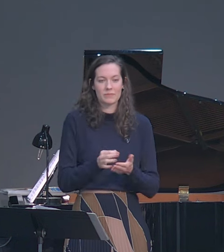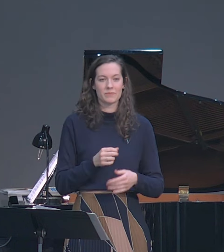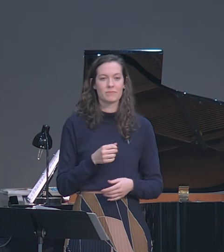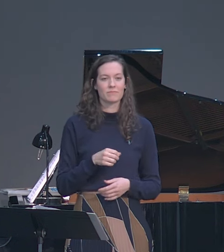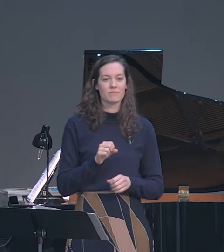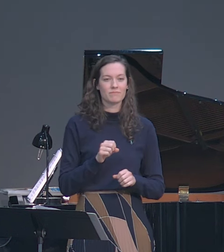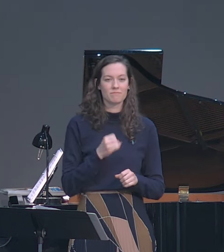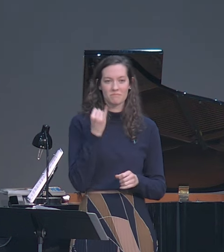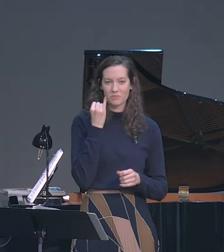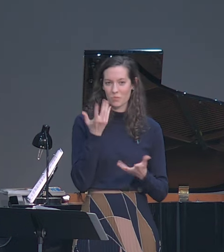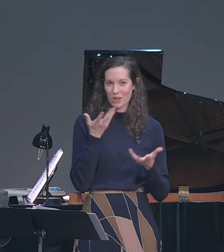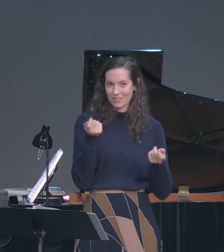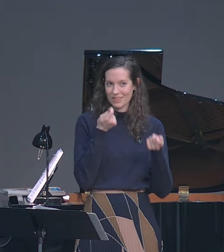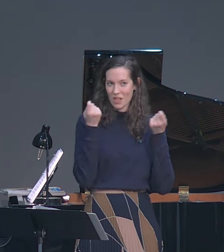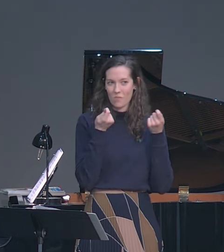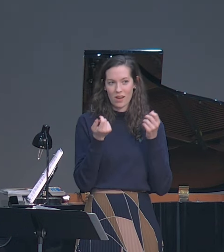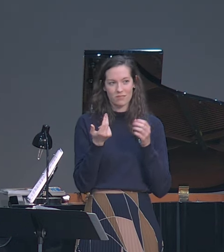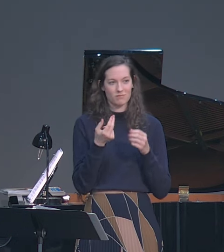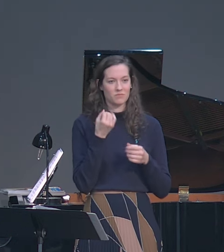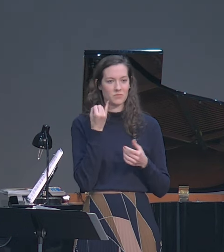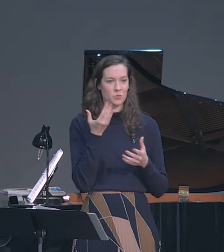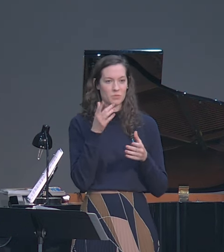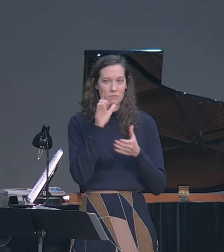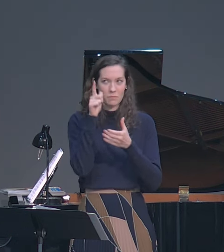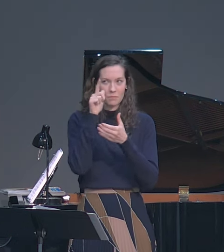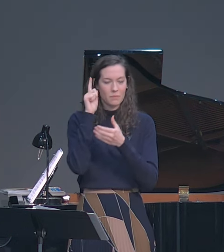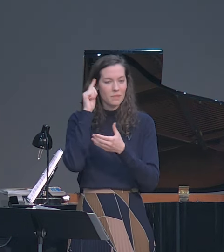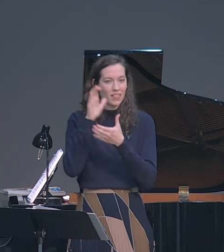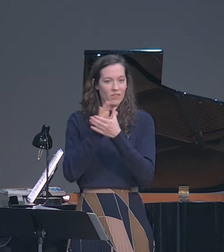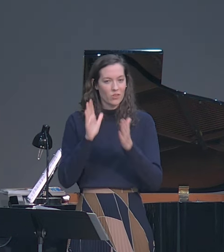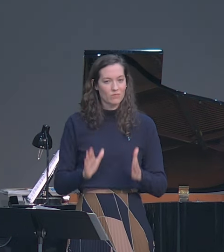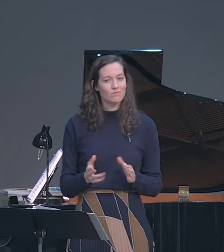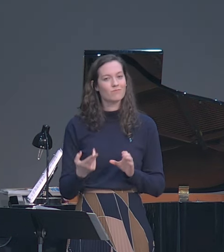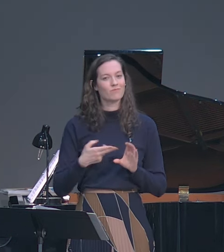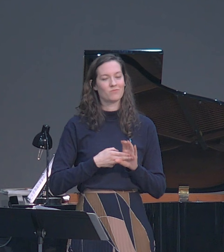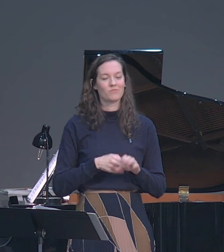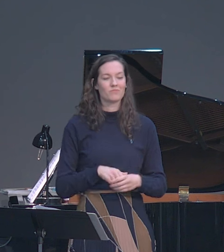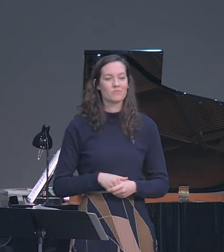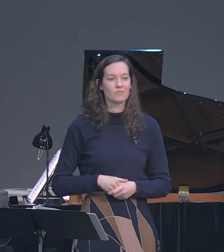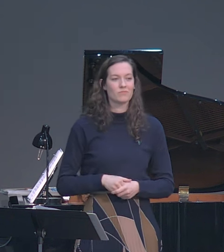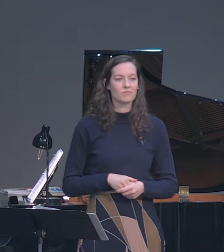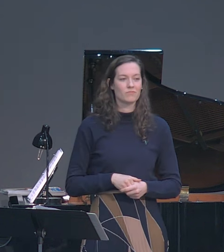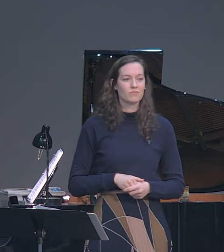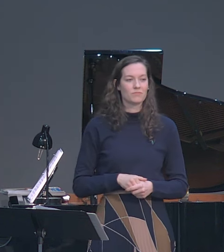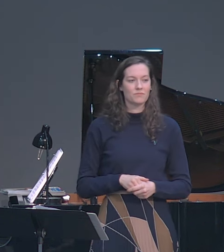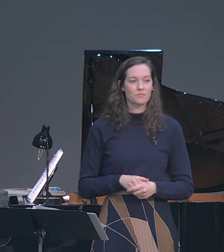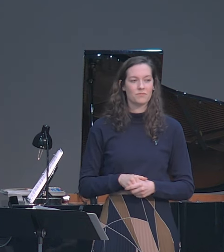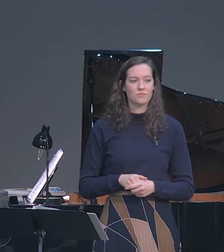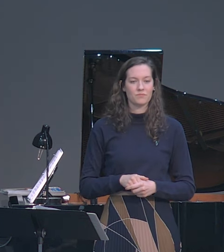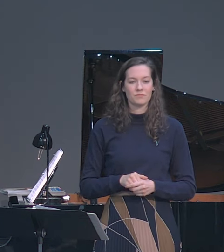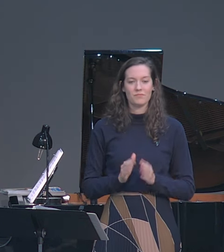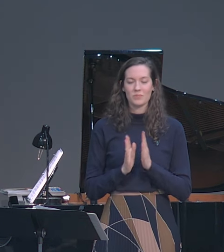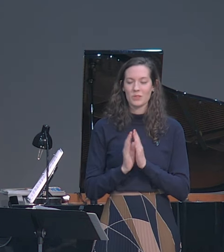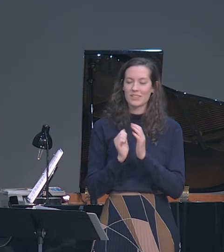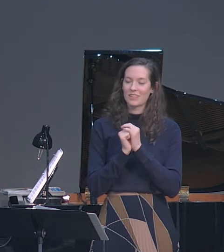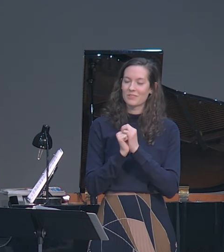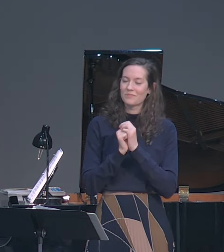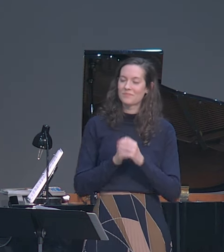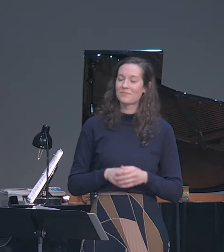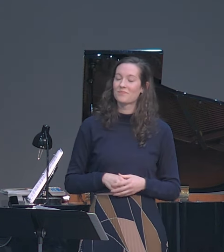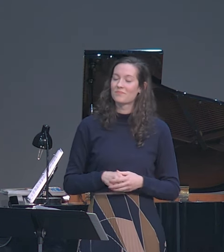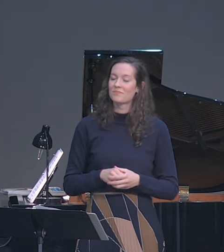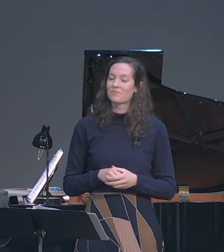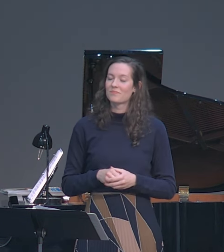someone who is a believer in Christ, please do so. We'll do that in just a little bit. Let's pray together. Father, we're so